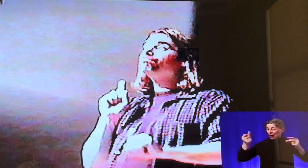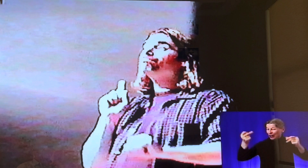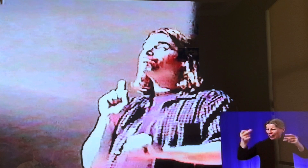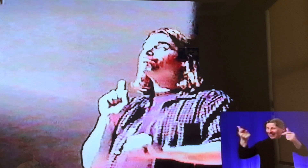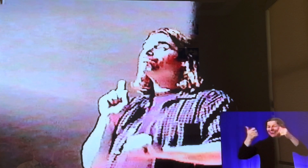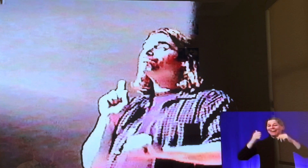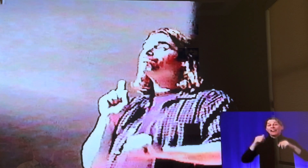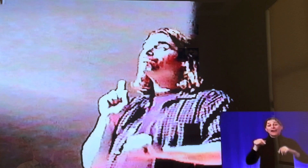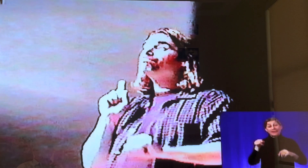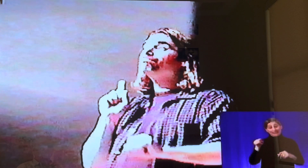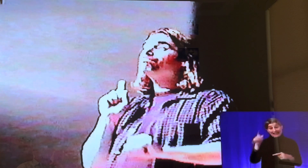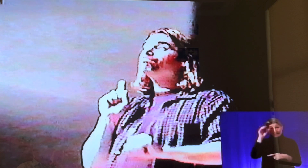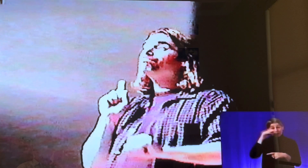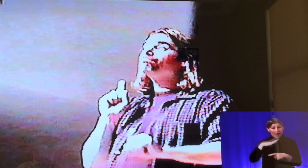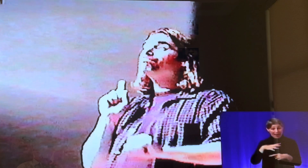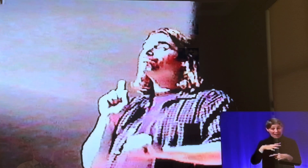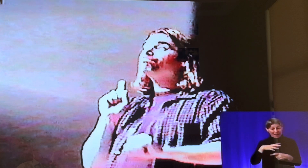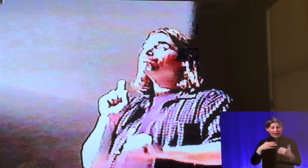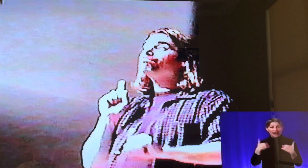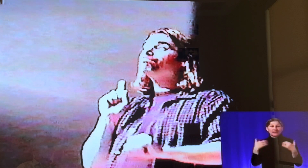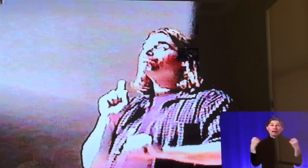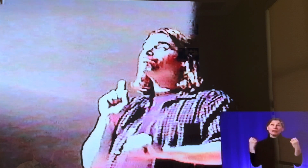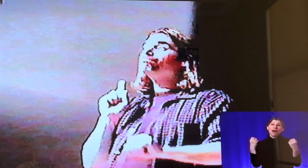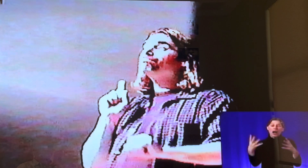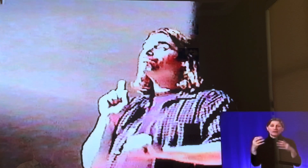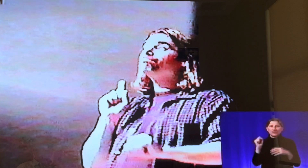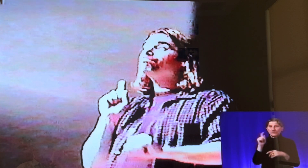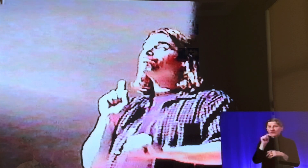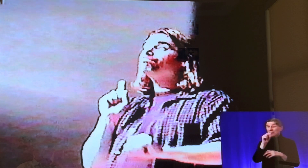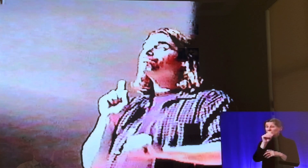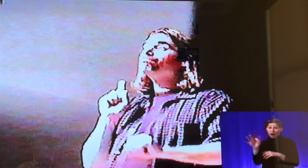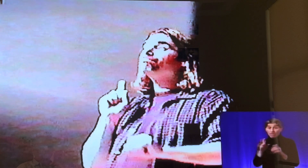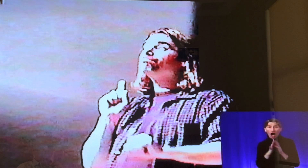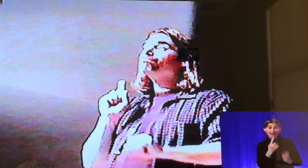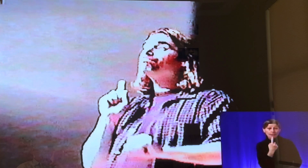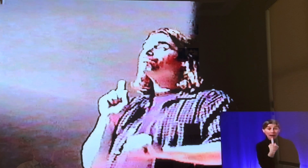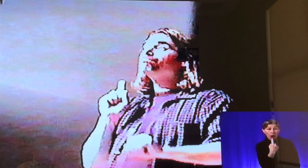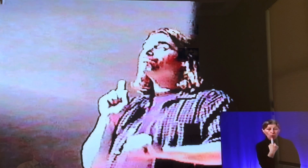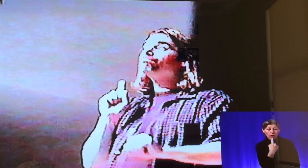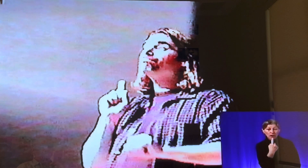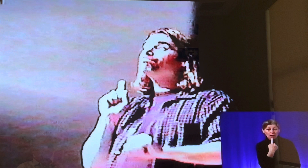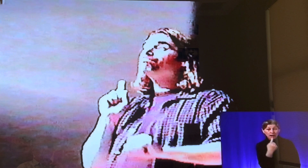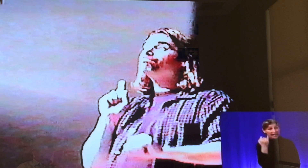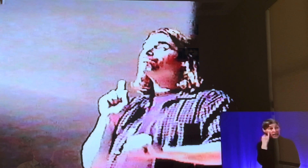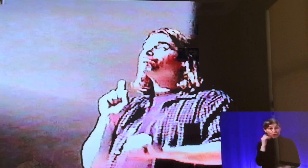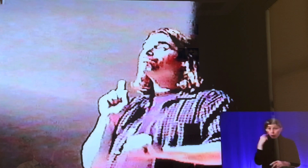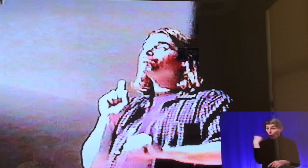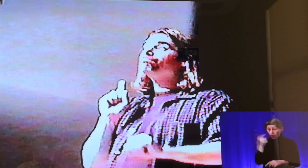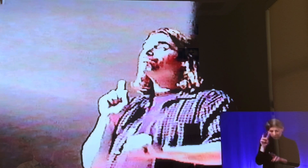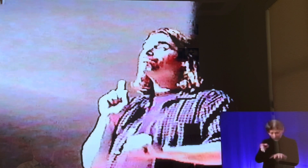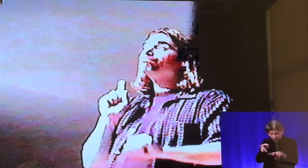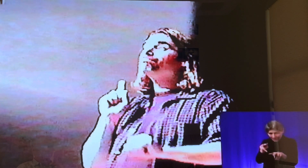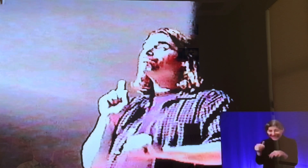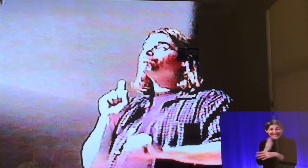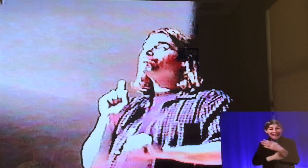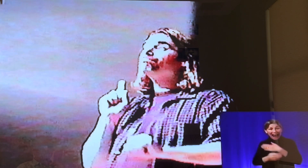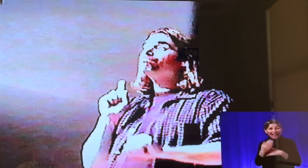This man has lots of stuff on his mouth. So if you're just watching his hands, you want to start to